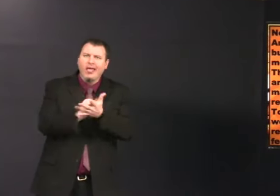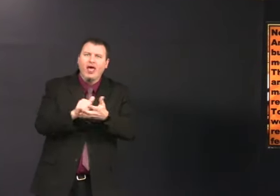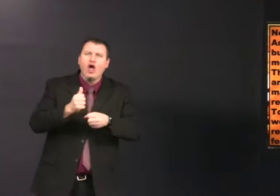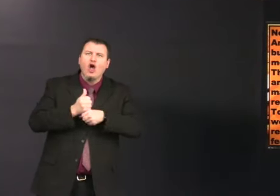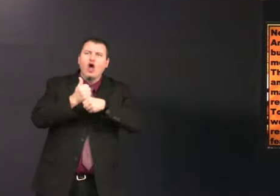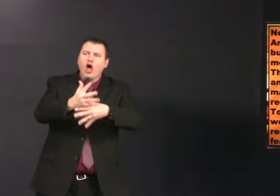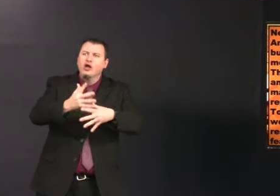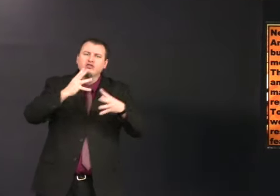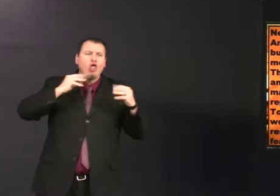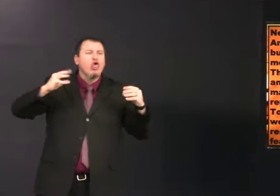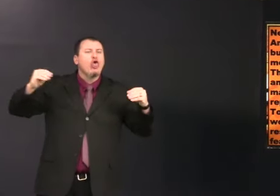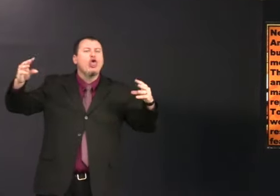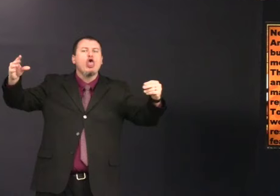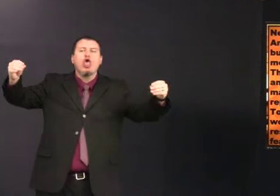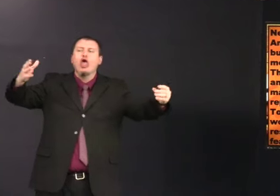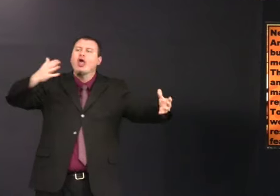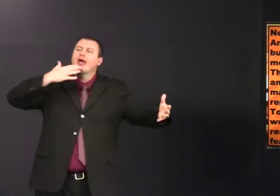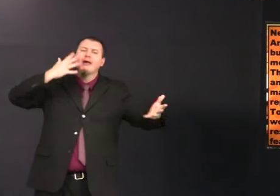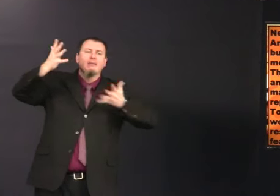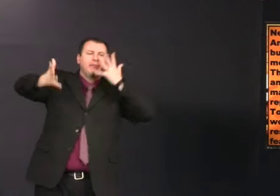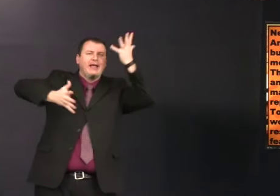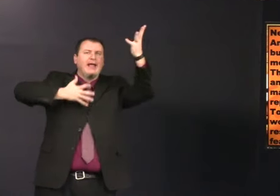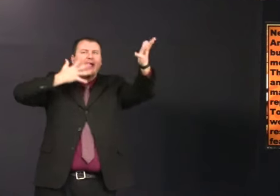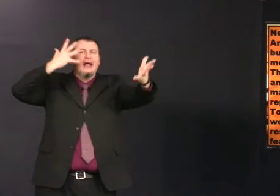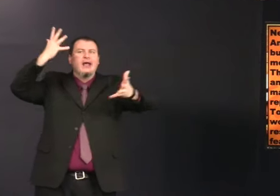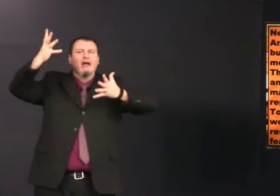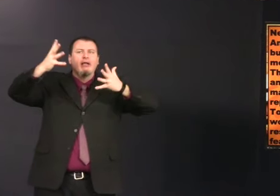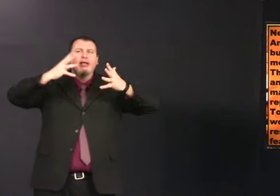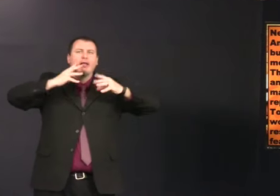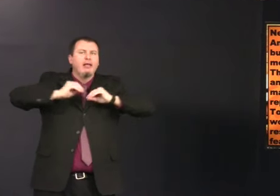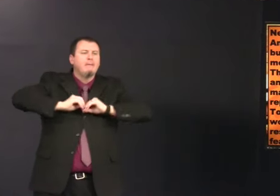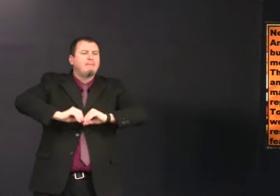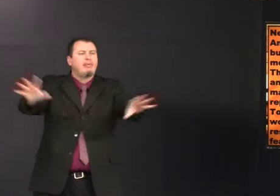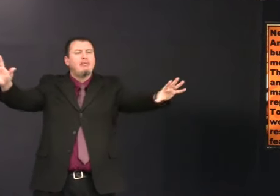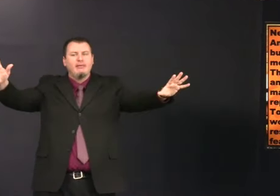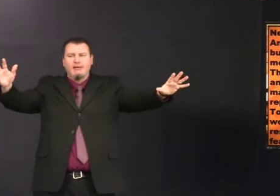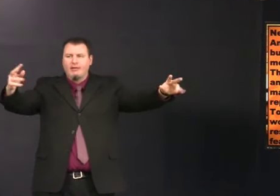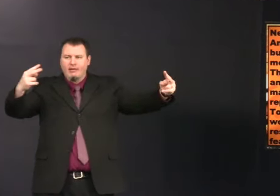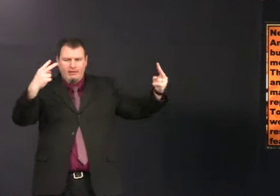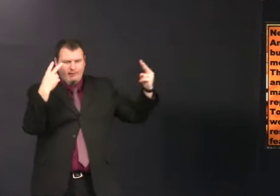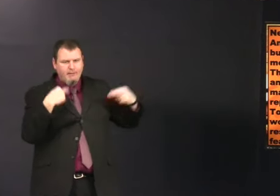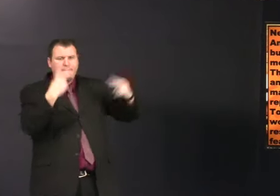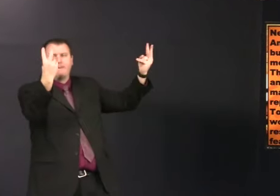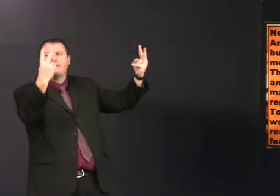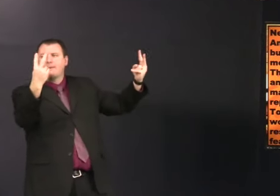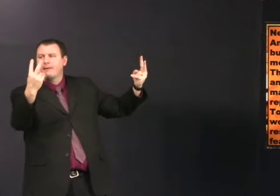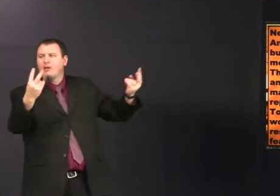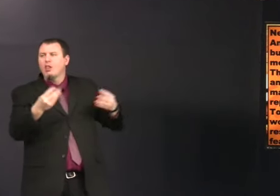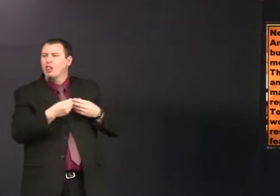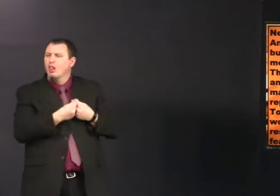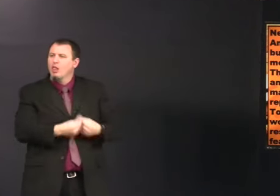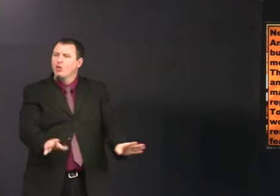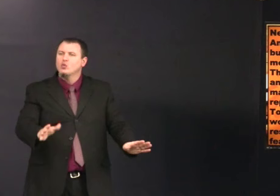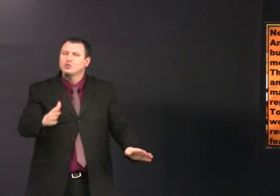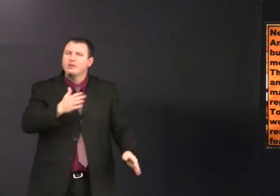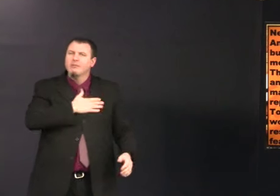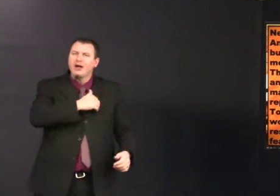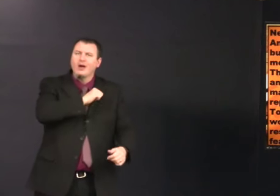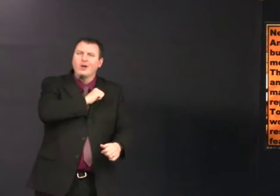and that they might have matter for a good report, that they might reproach me and spread the news, and I